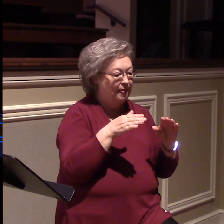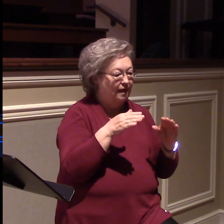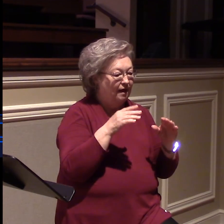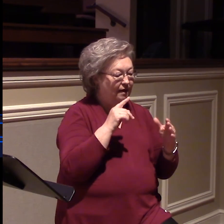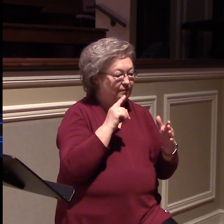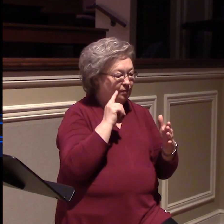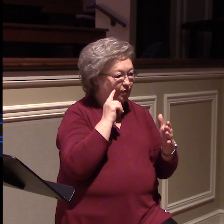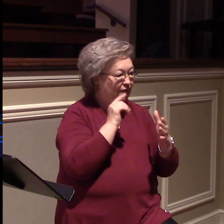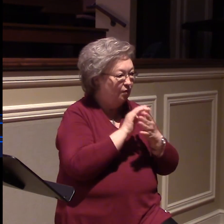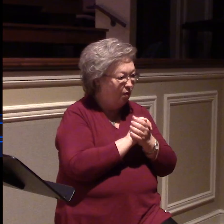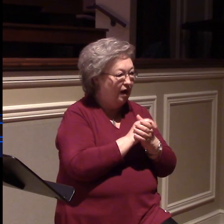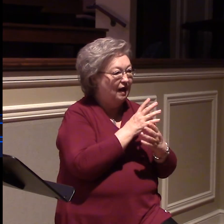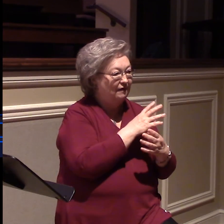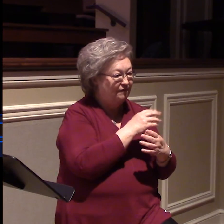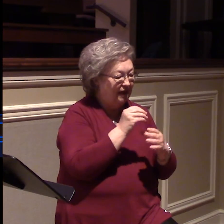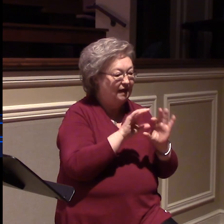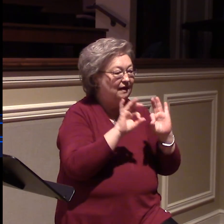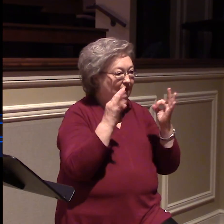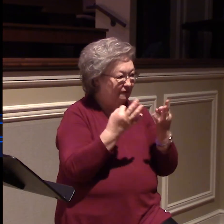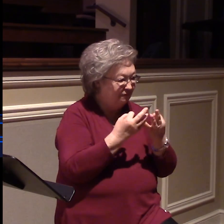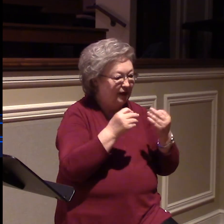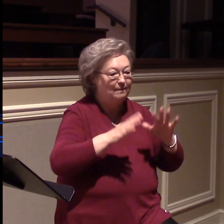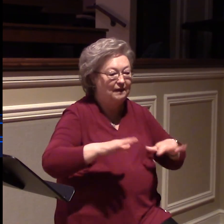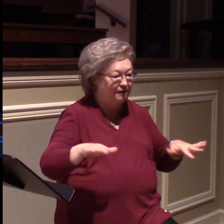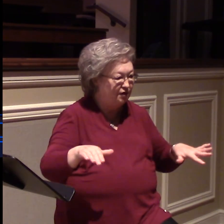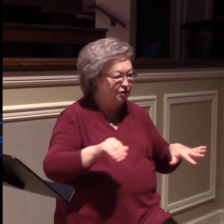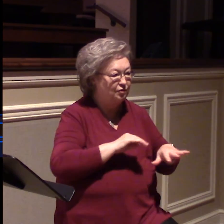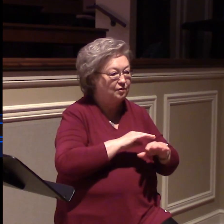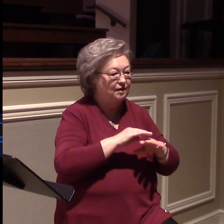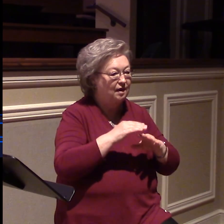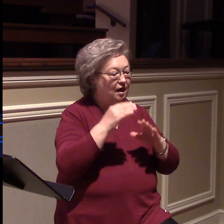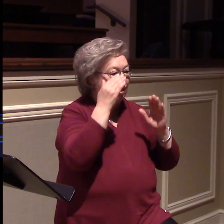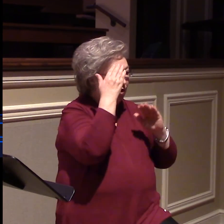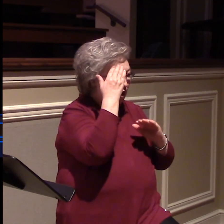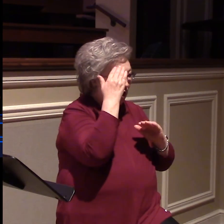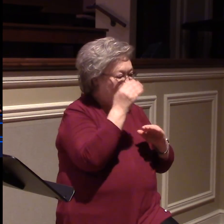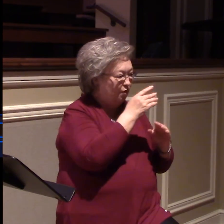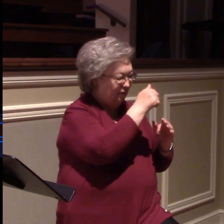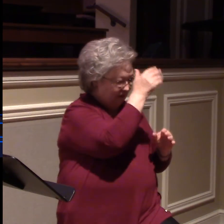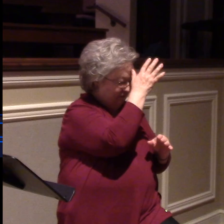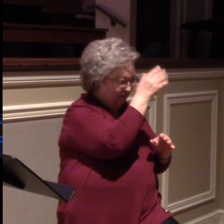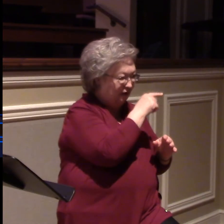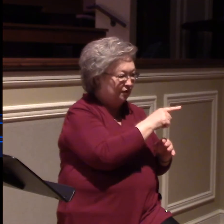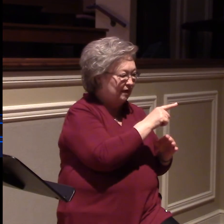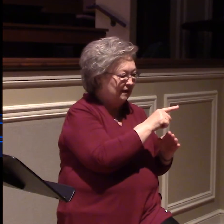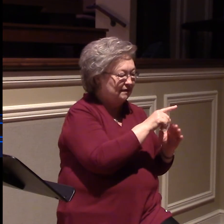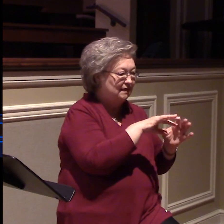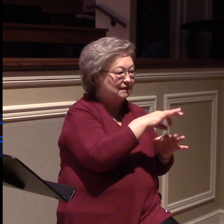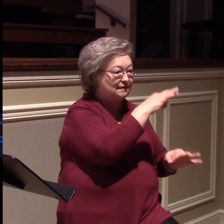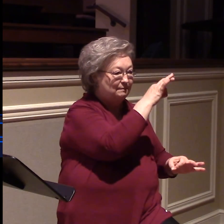but willingly, recognizing the spiritual authority of their father. Now, certainly they're gonna have to be disciplined as well,